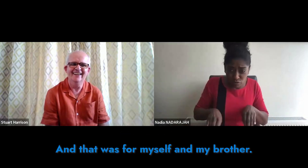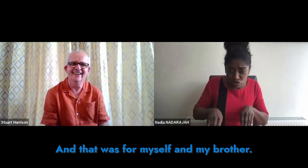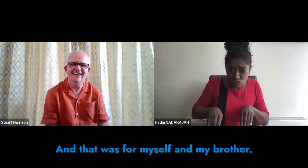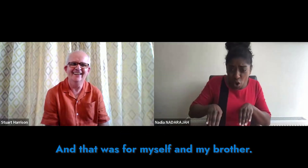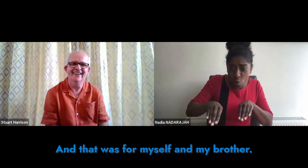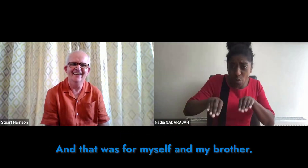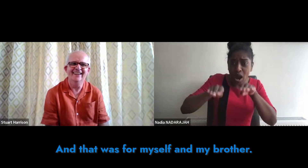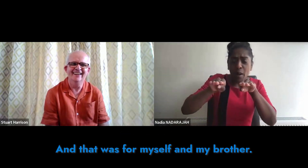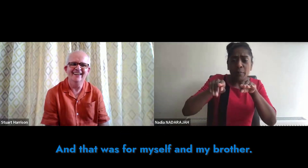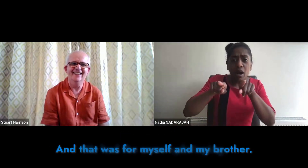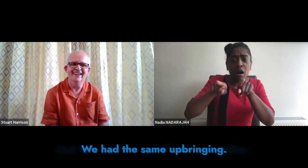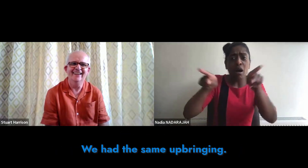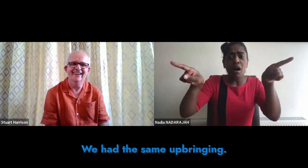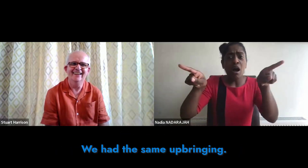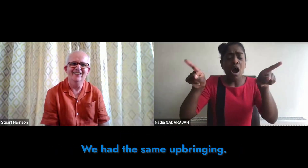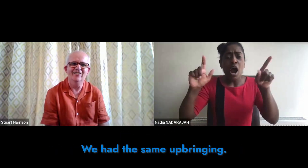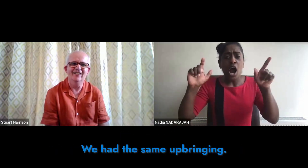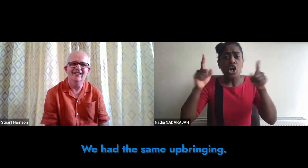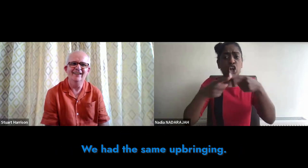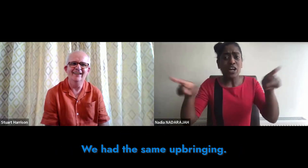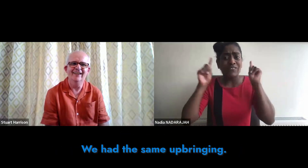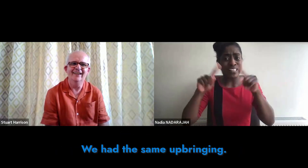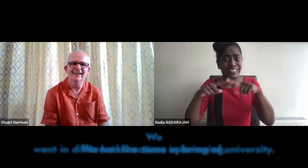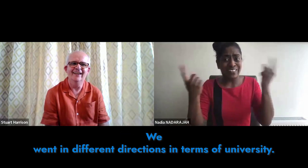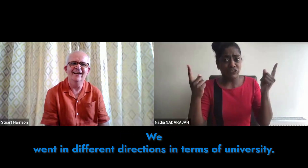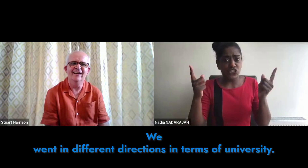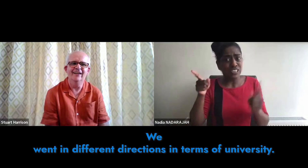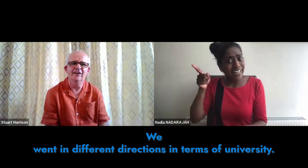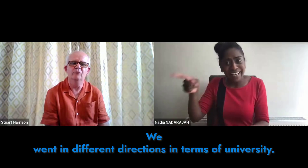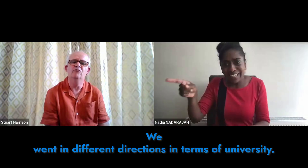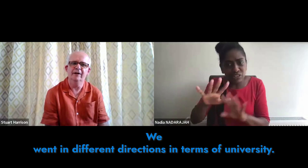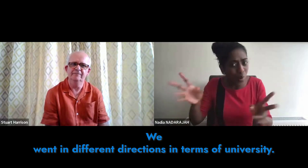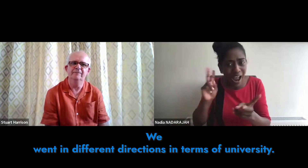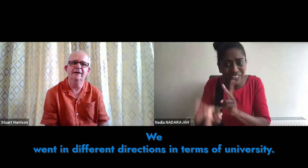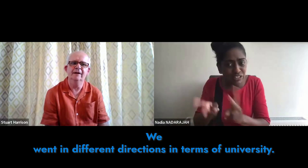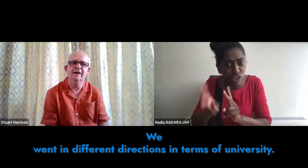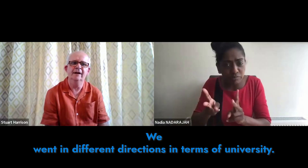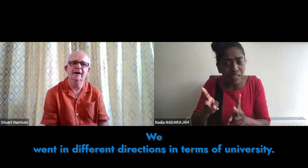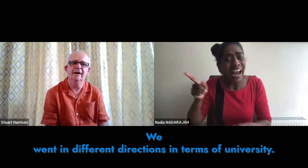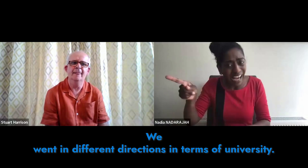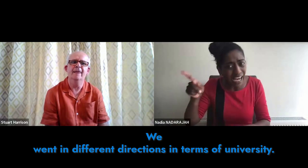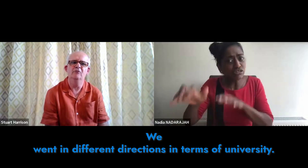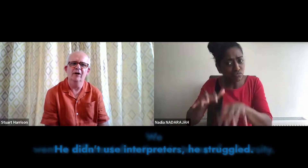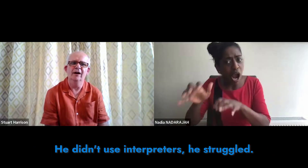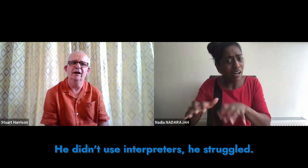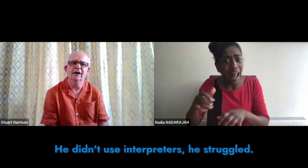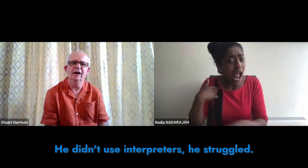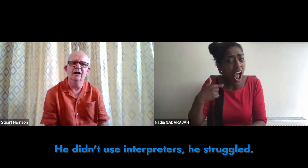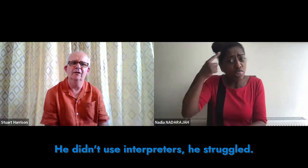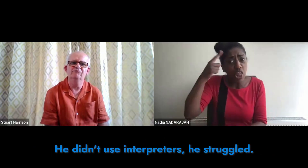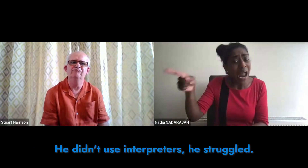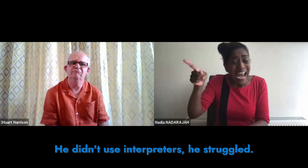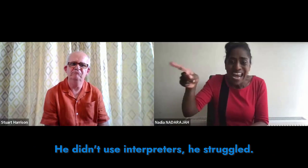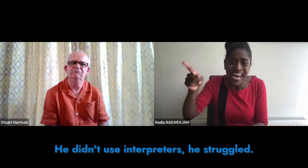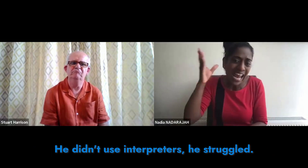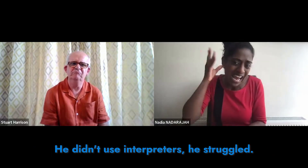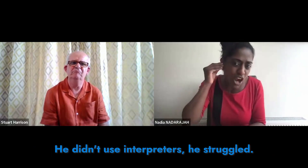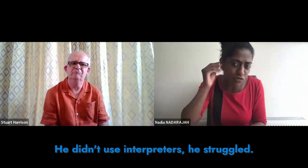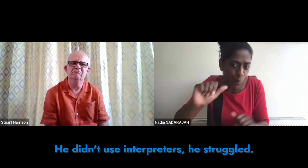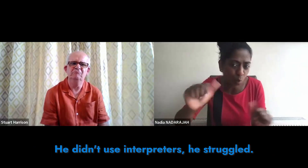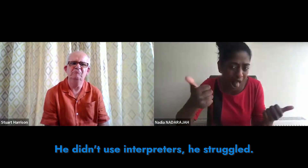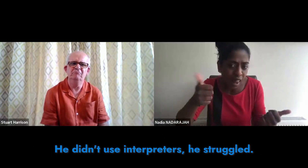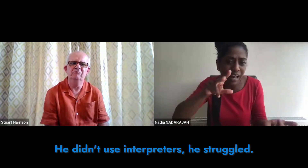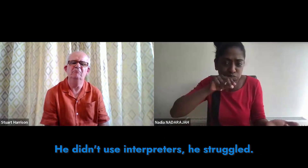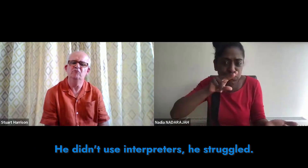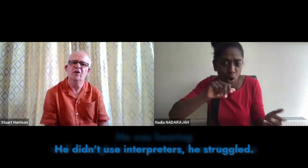that was for myself and my brother. We had the same upbringing. We went in different directions in terms of university. He did not have an interpreter.